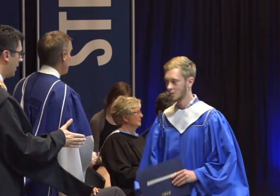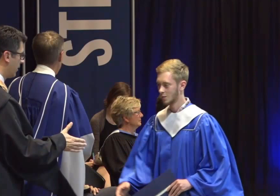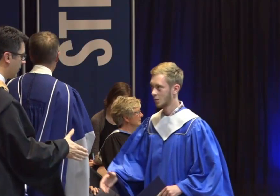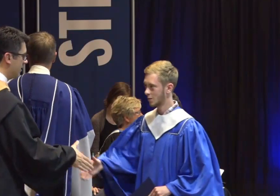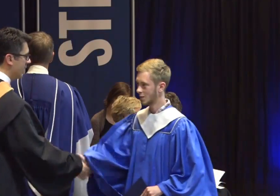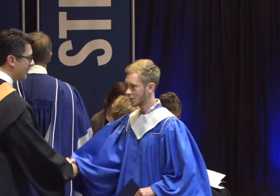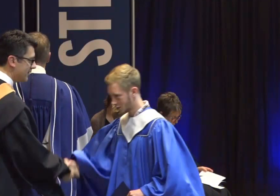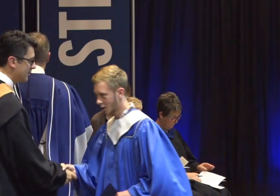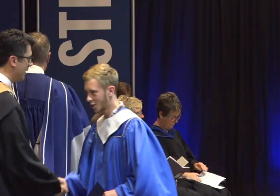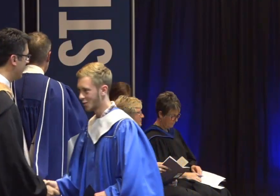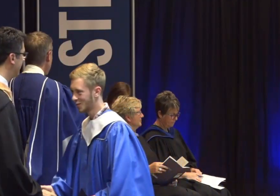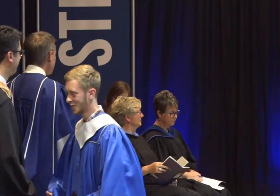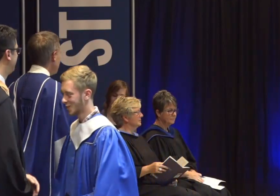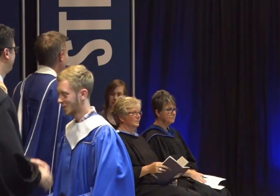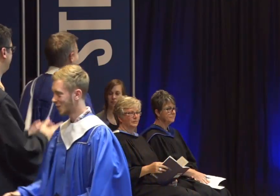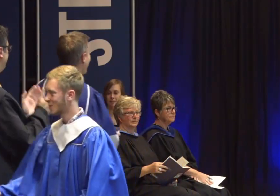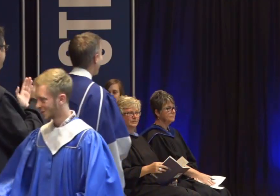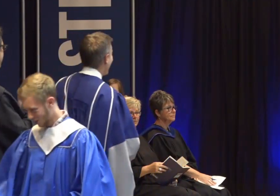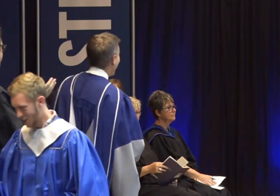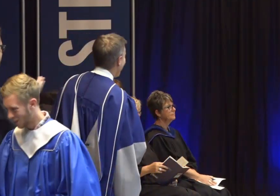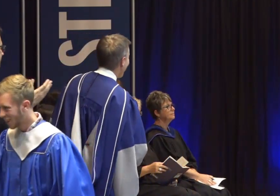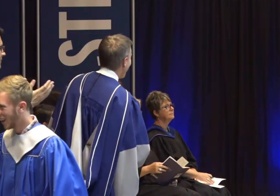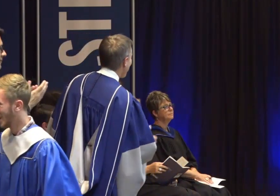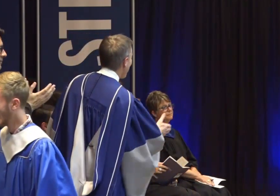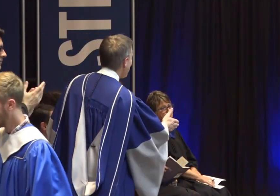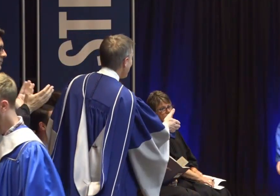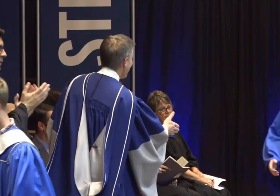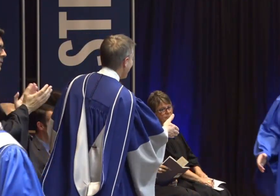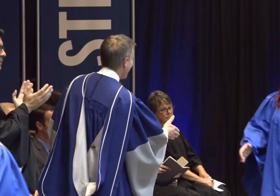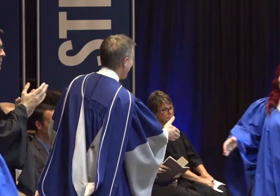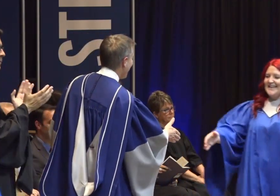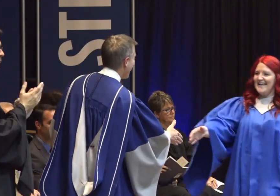Robin Lewis, honors.